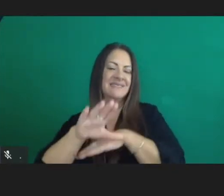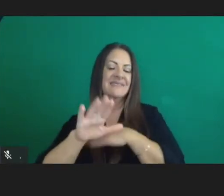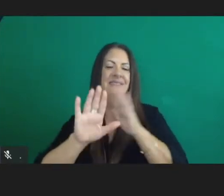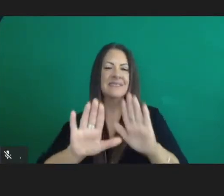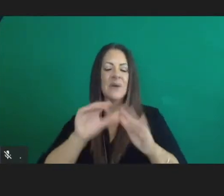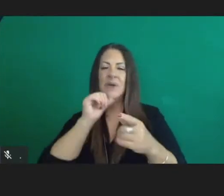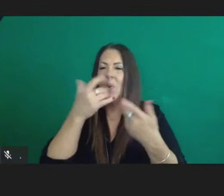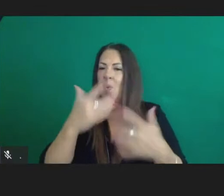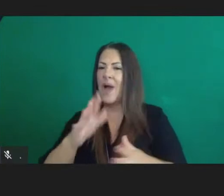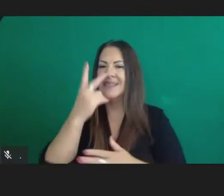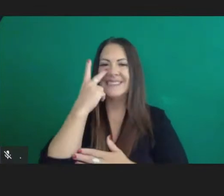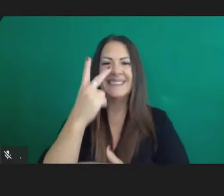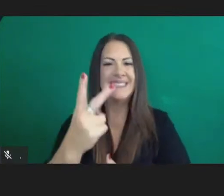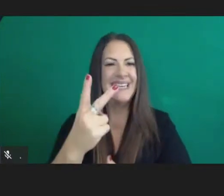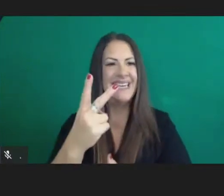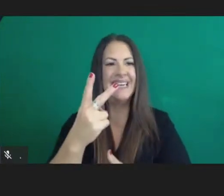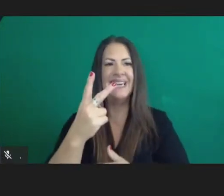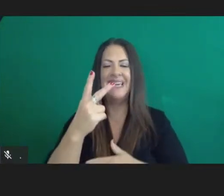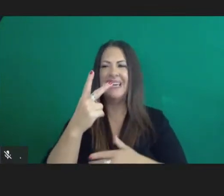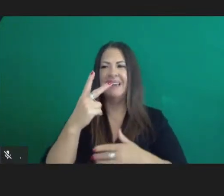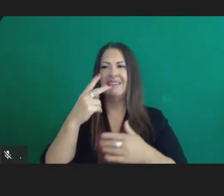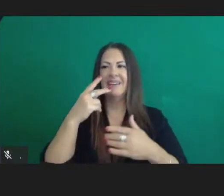that you rightfully